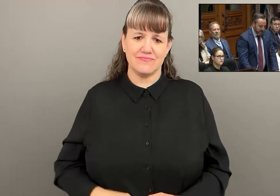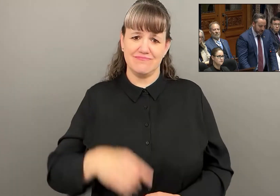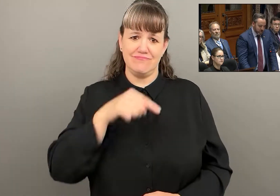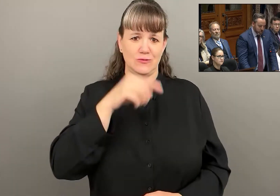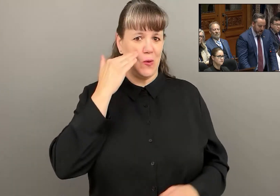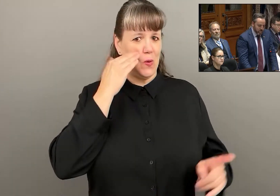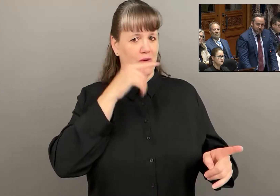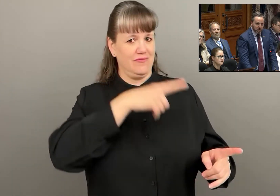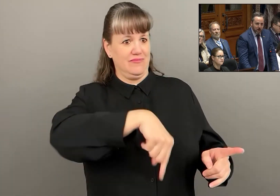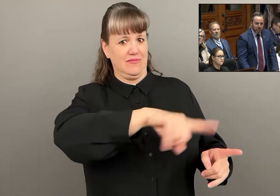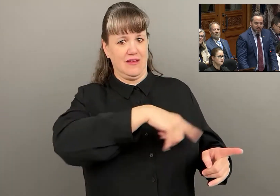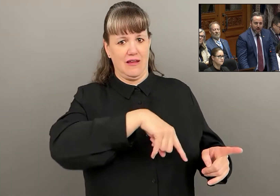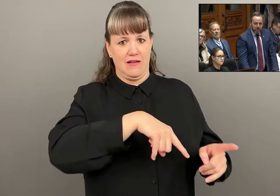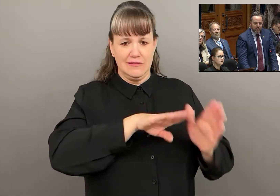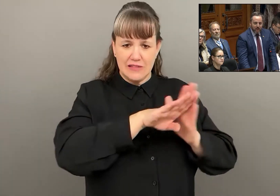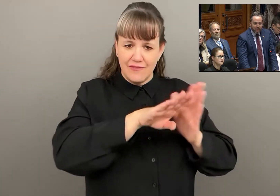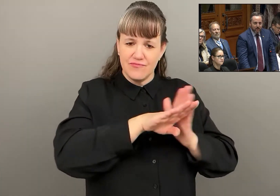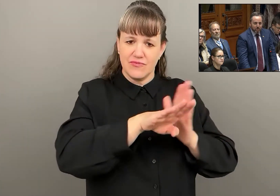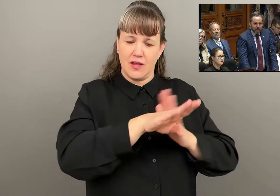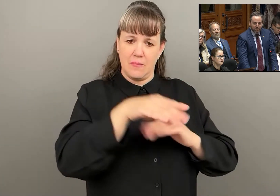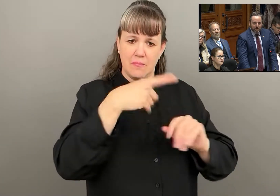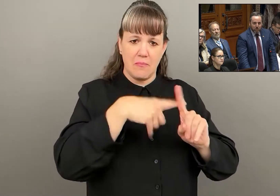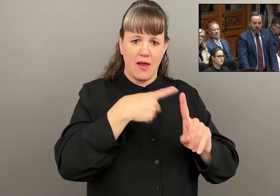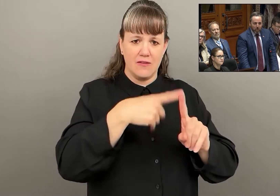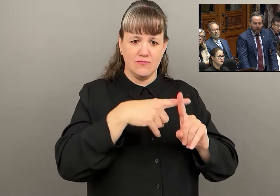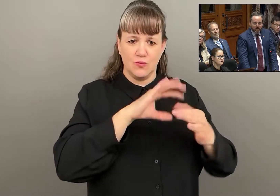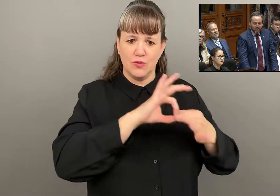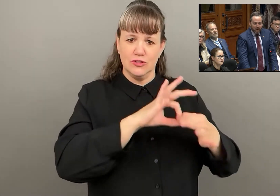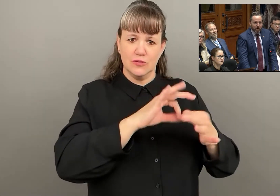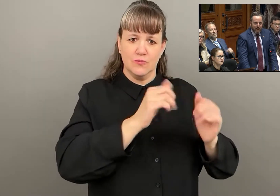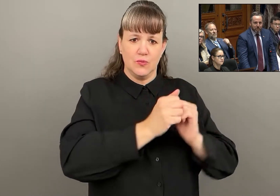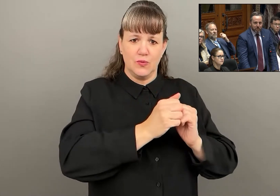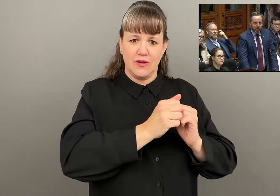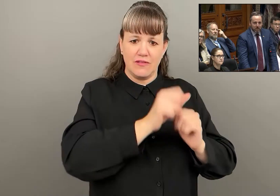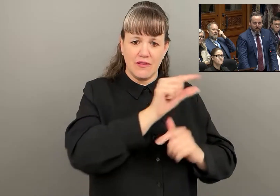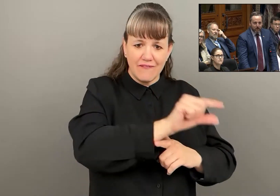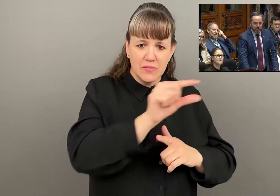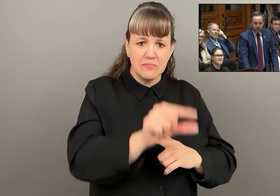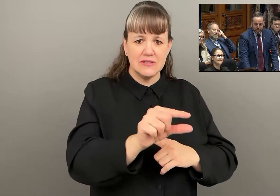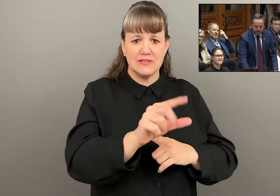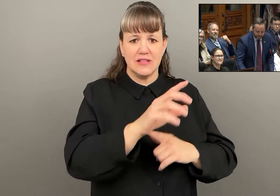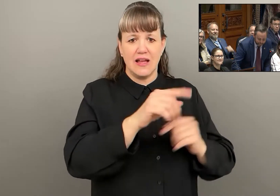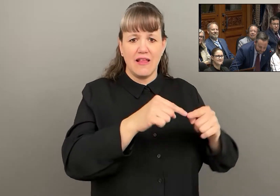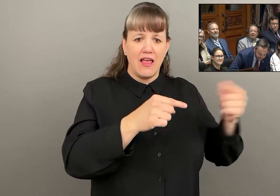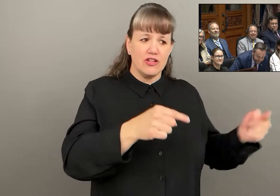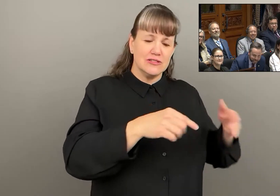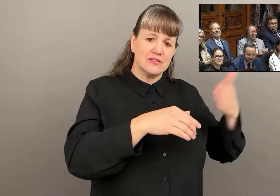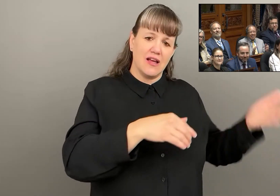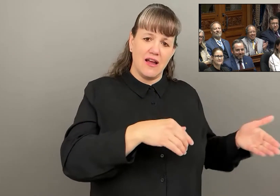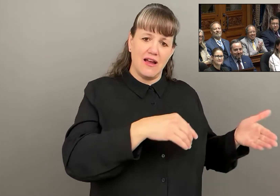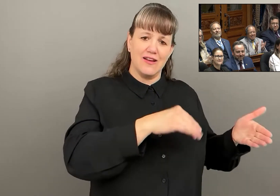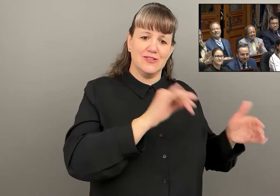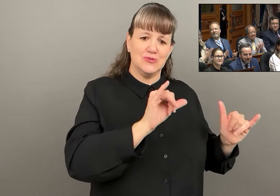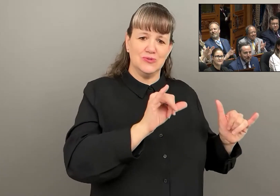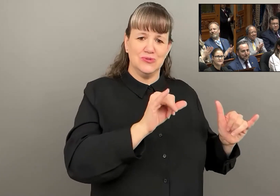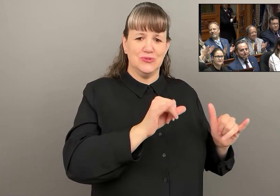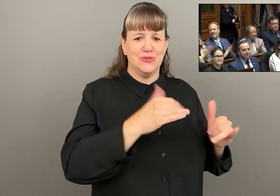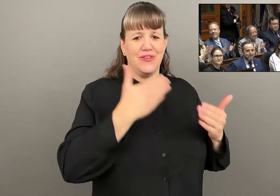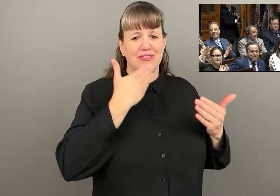and to the ministers opposite, I would say, please give them what they want, and then I won't ask you so many tough questions.